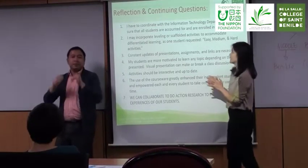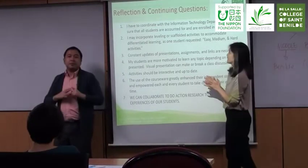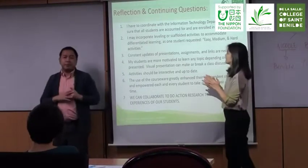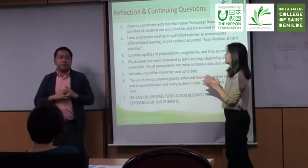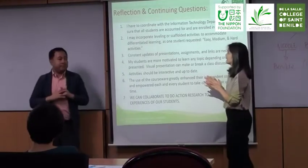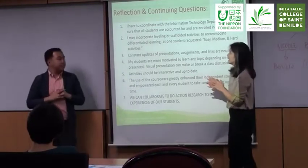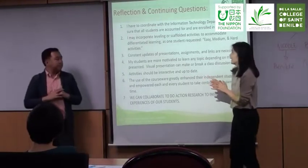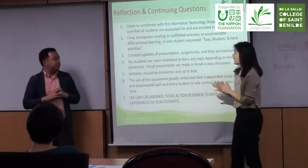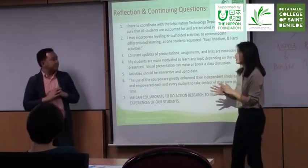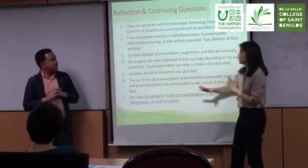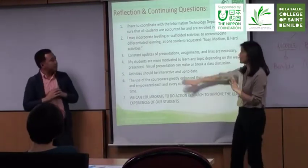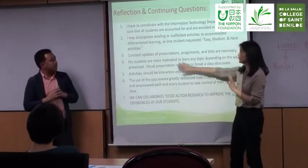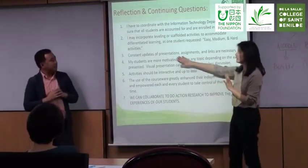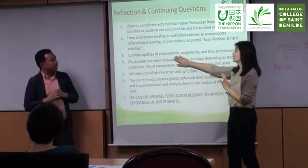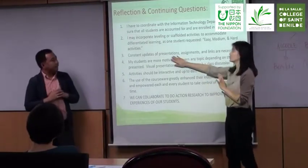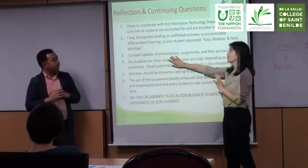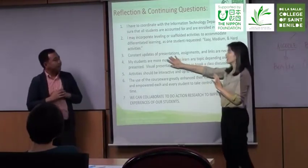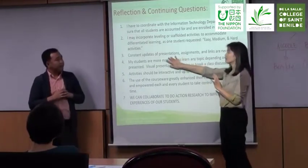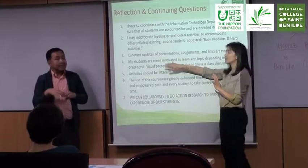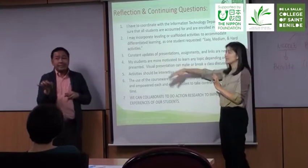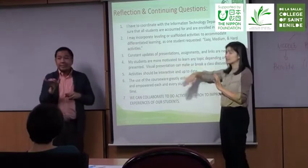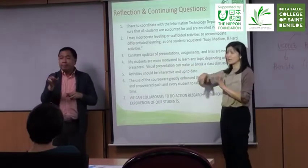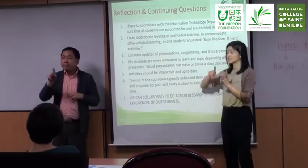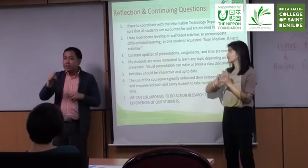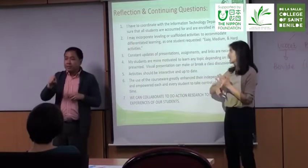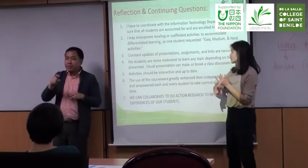online activities. And you also need to